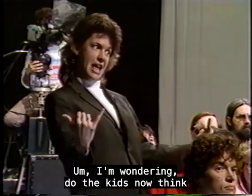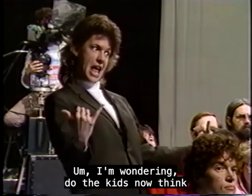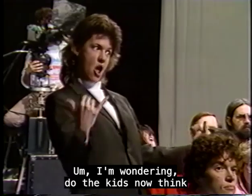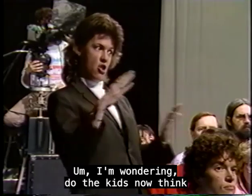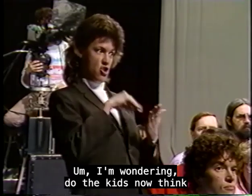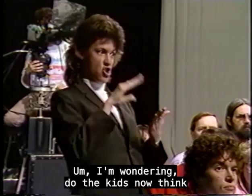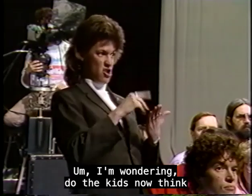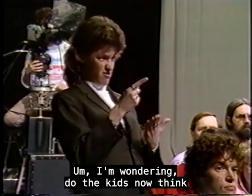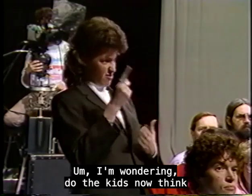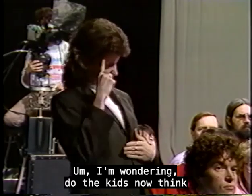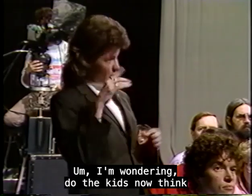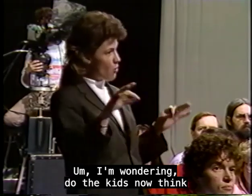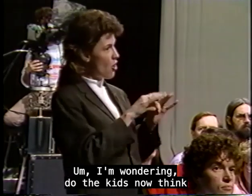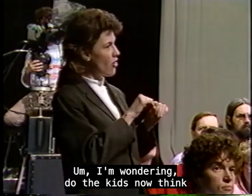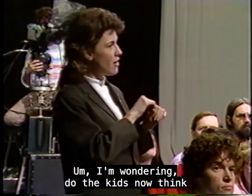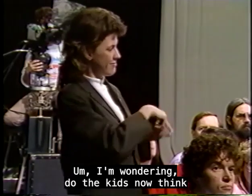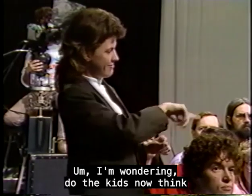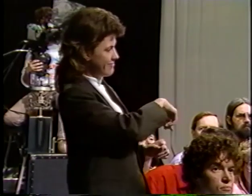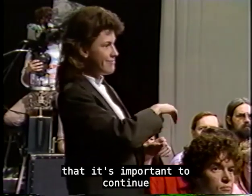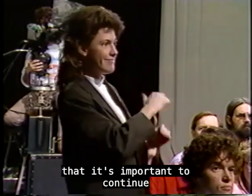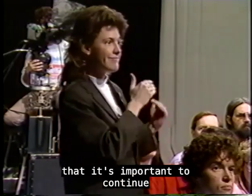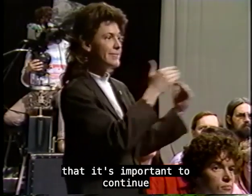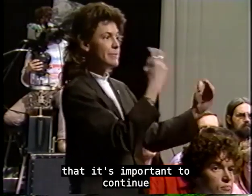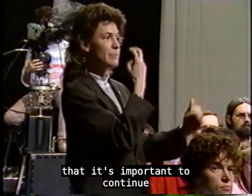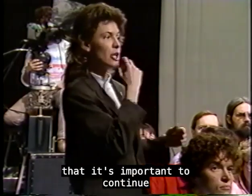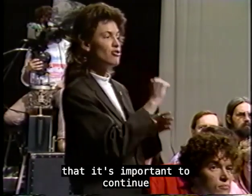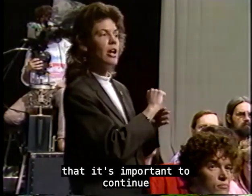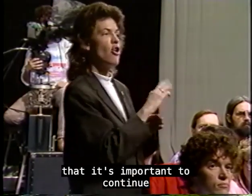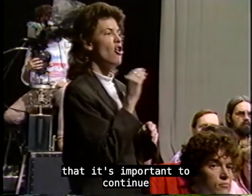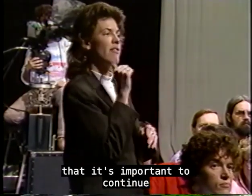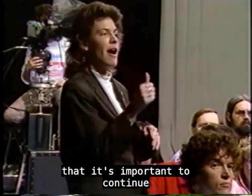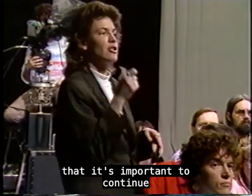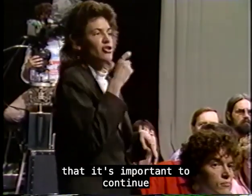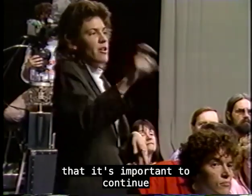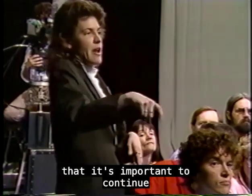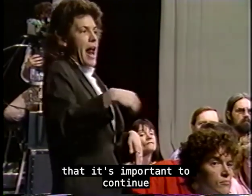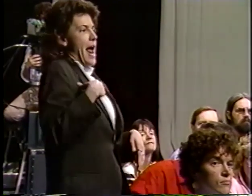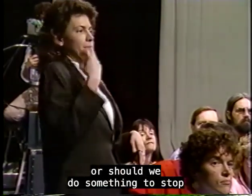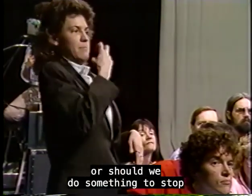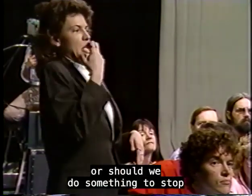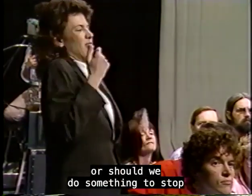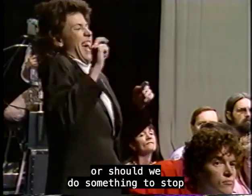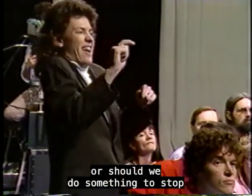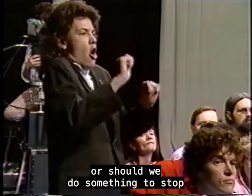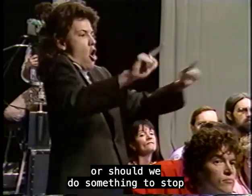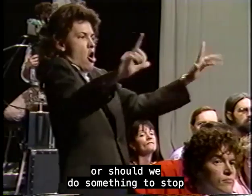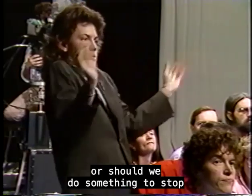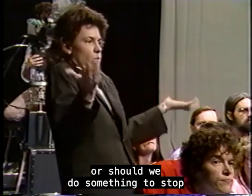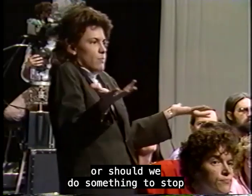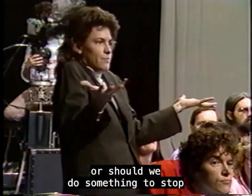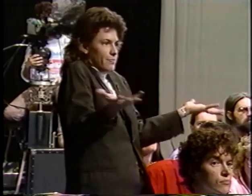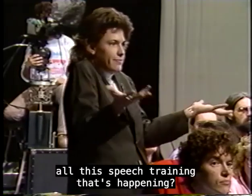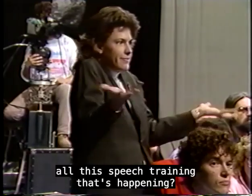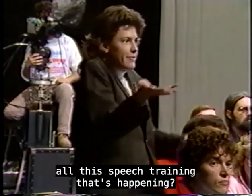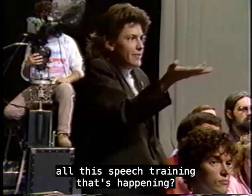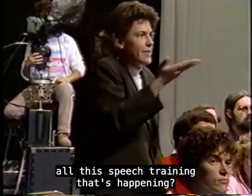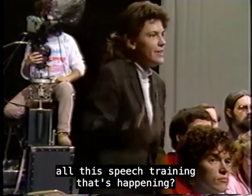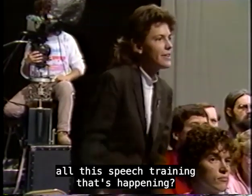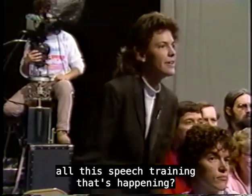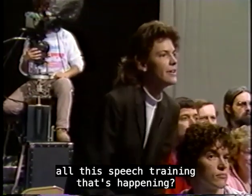I'm wondering, do the kids now think that it's important to continue with speech training? Or should we do something to stop all this speech training that's